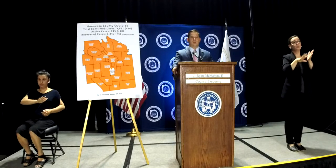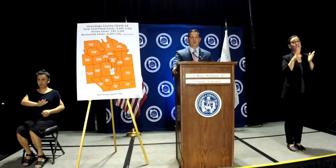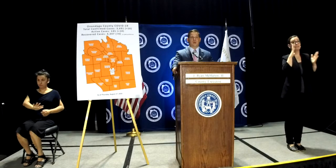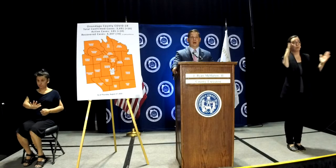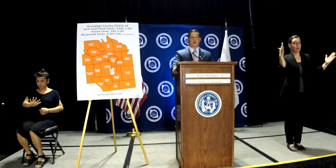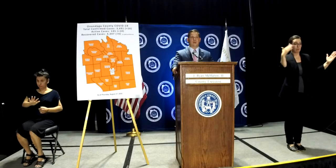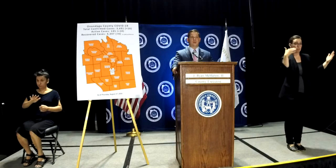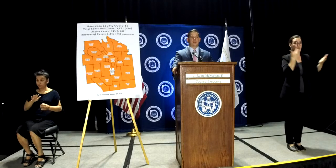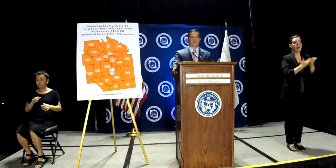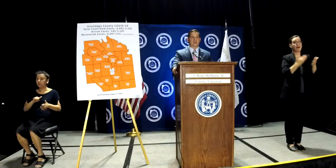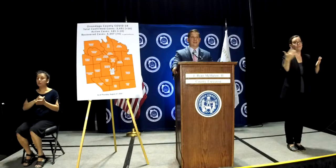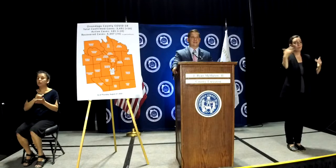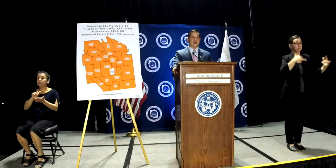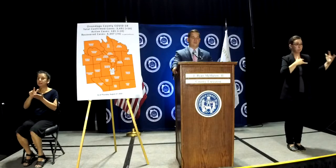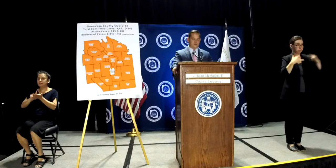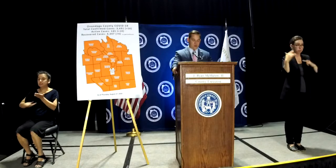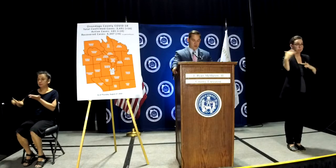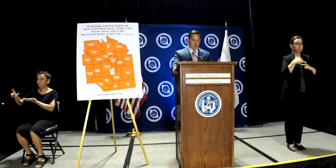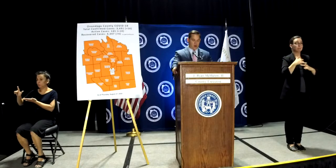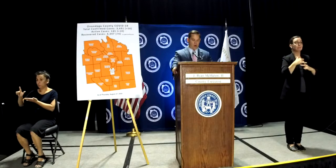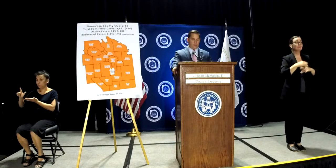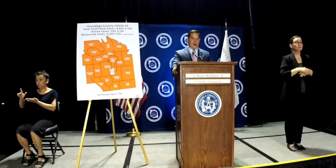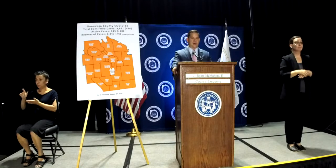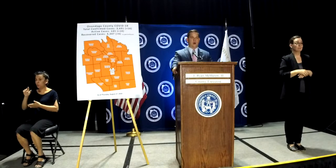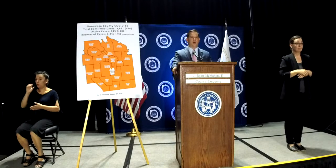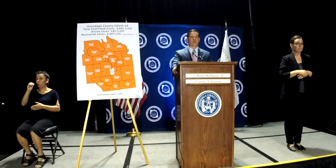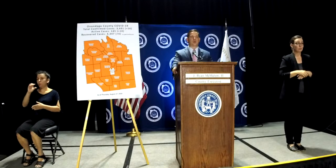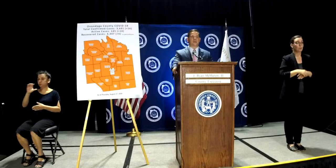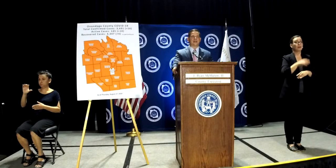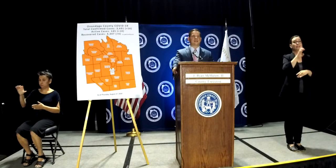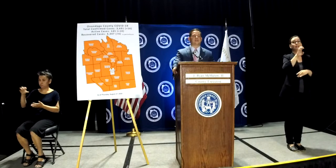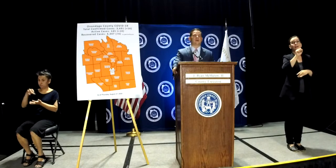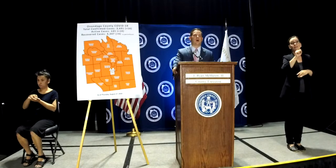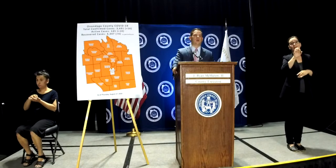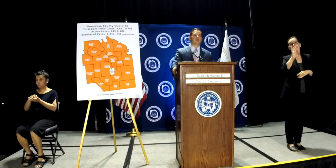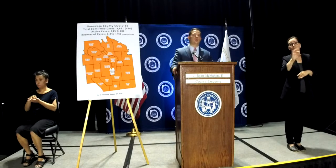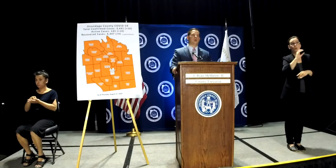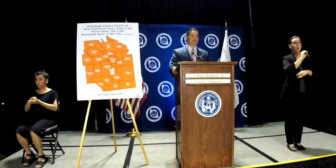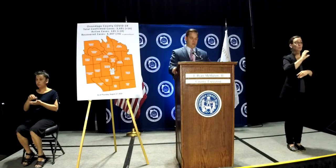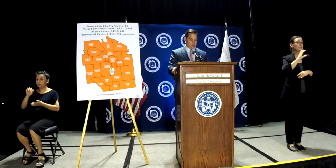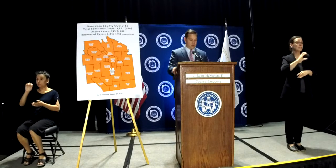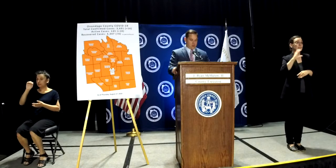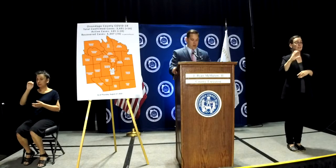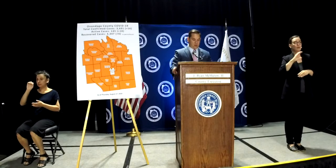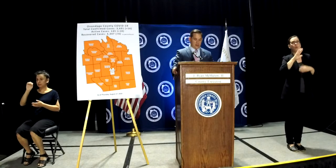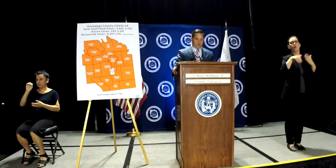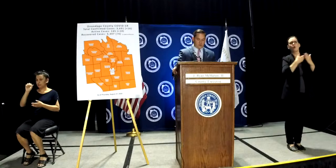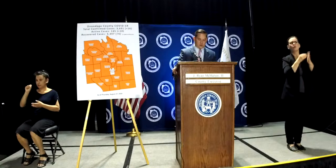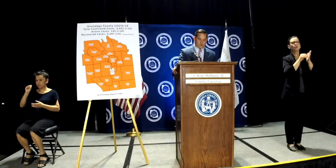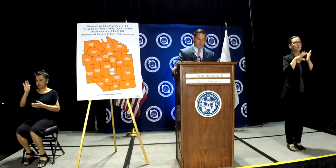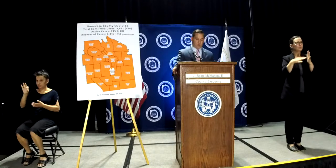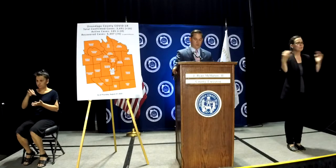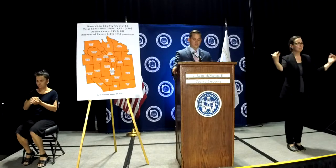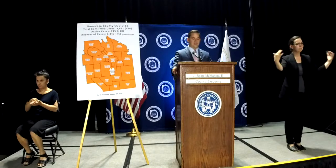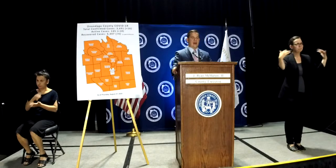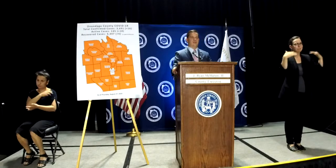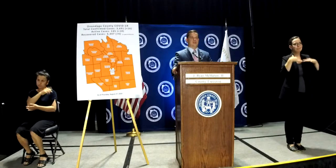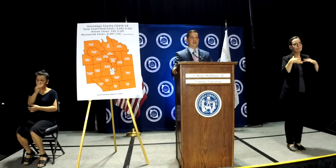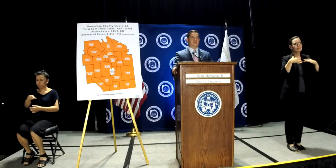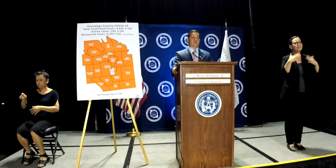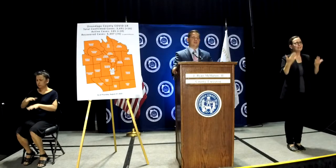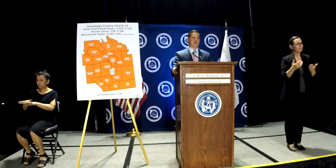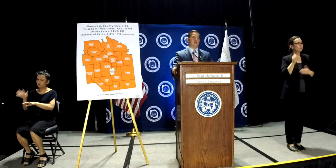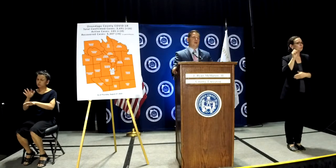Onondaga Community College, ESF, all back, all doing testing, all doing levels of pooled